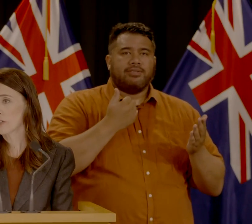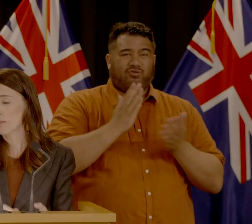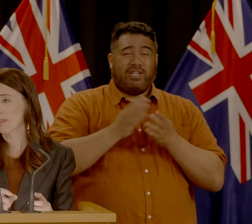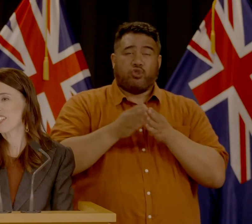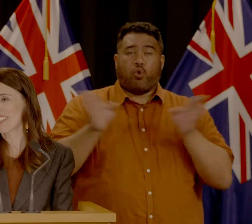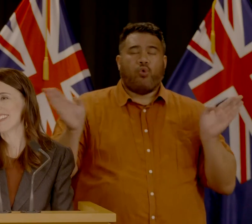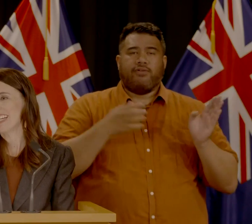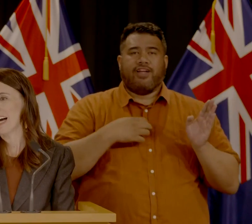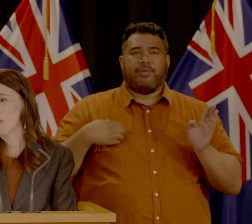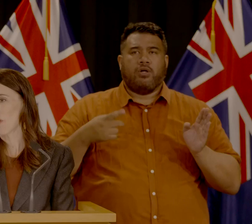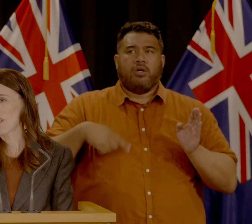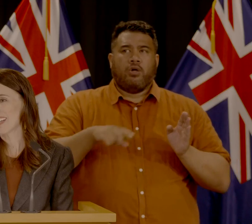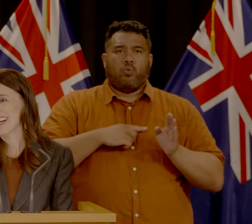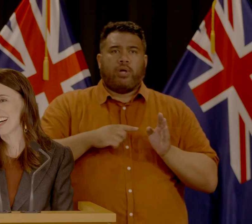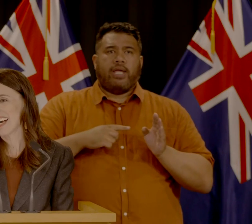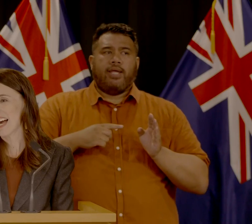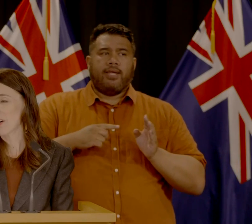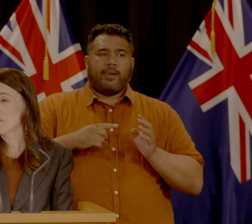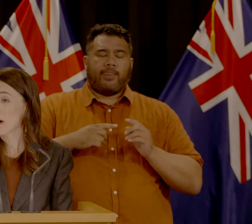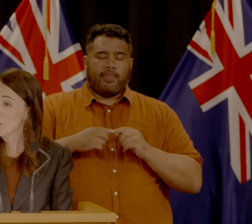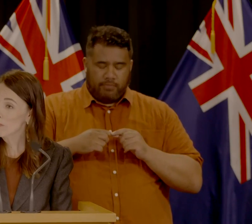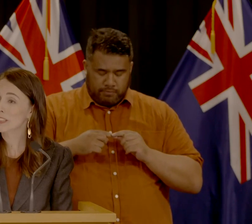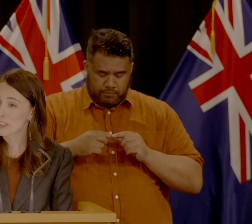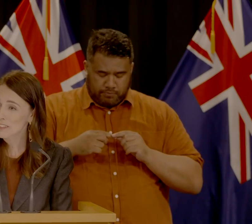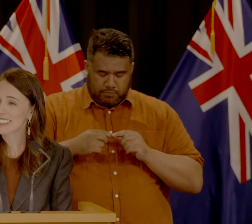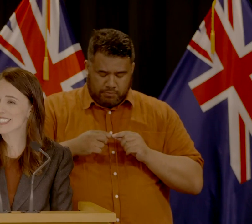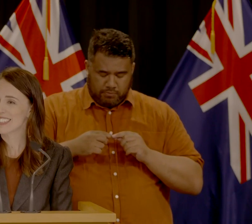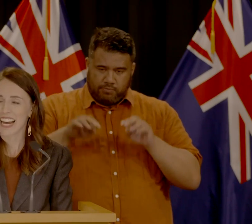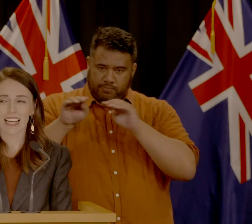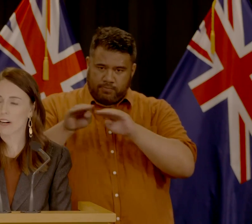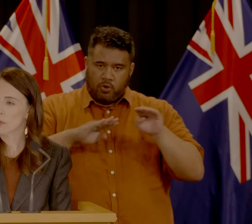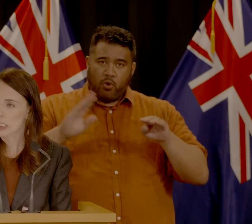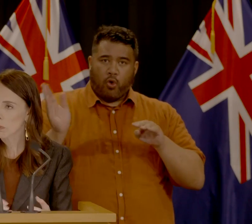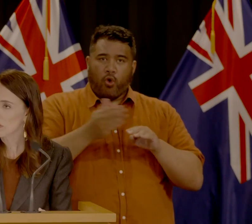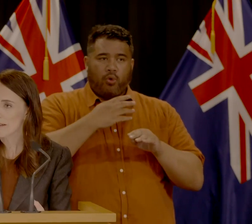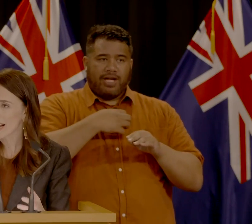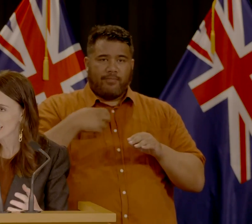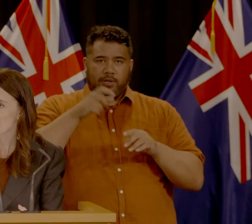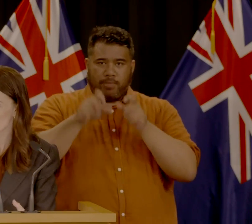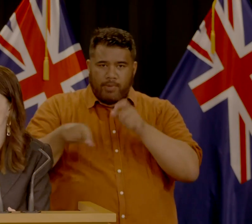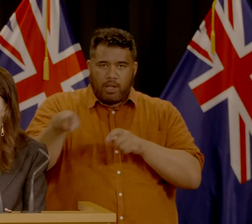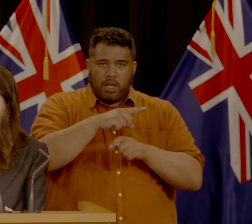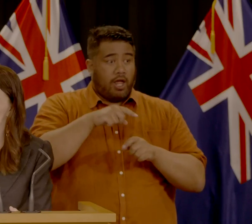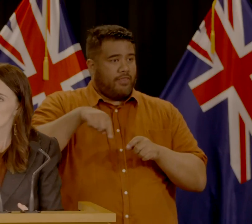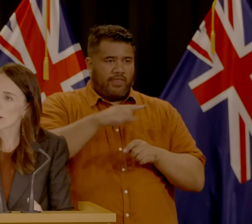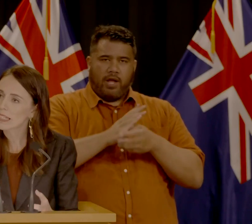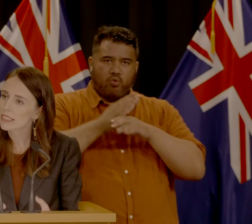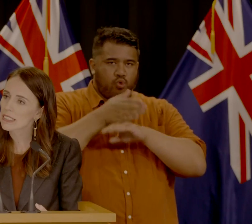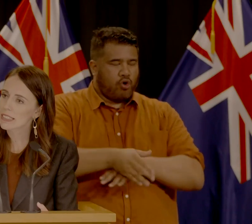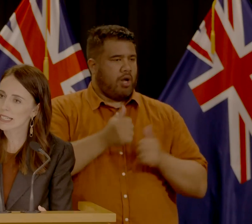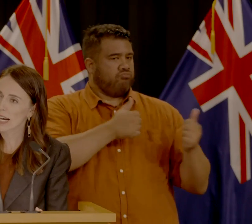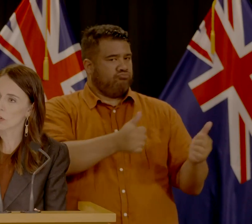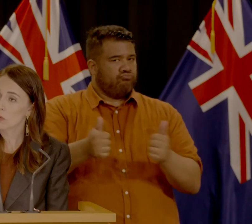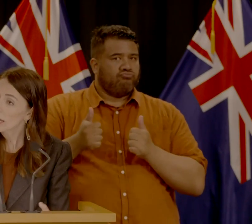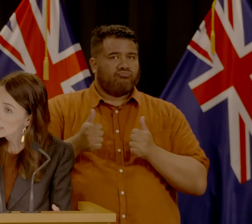putting huge pressure on our public servants, and they are responding magnificently, but it is